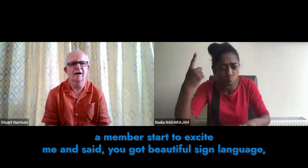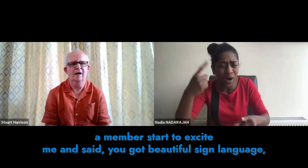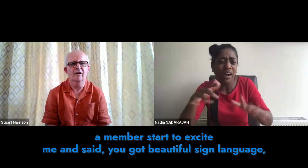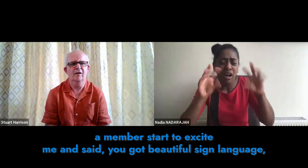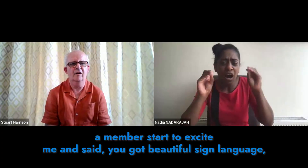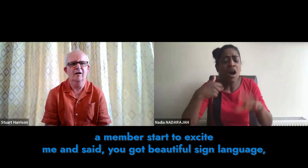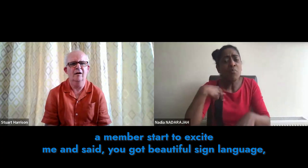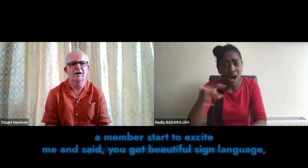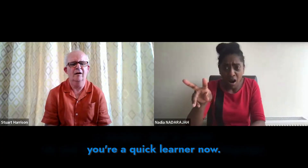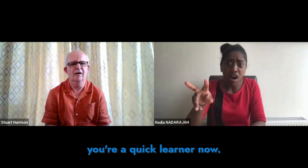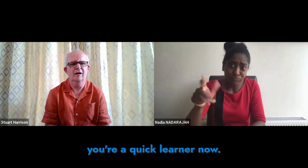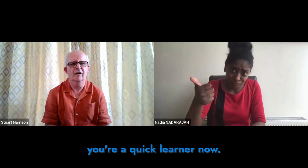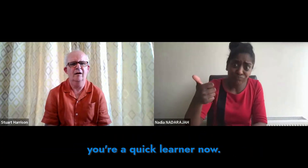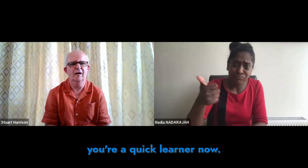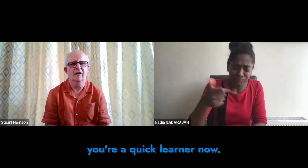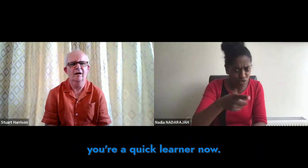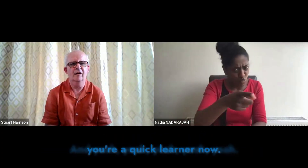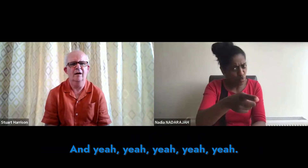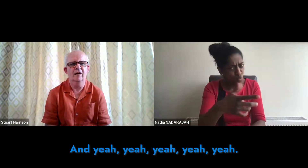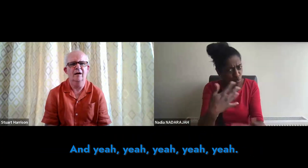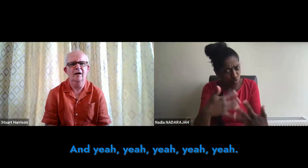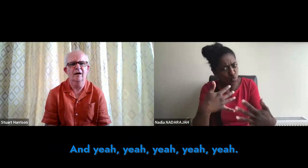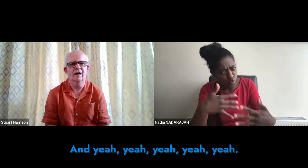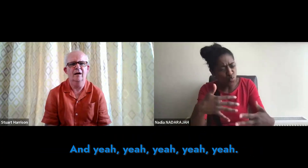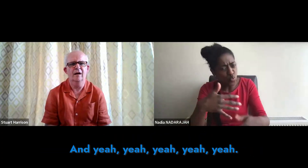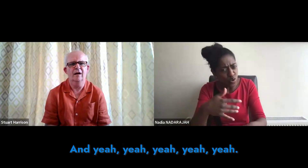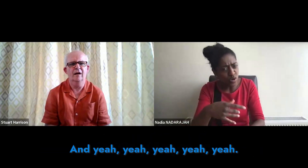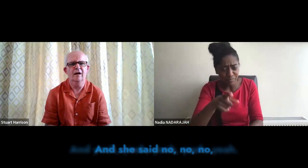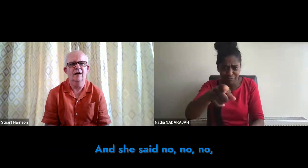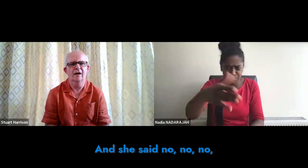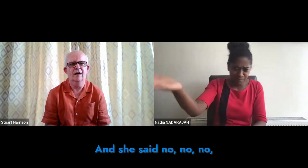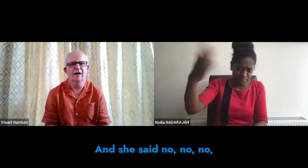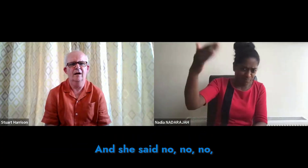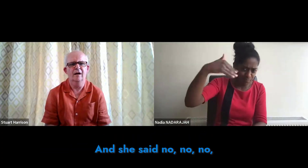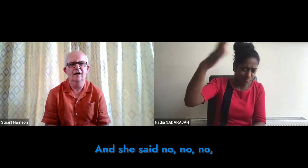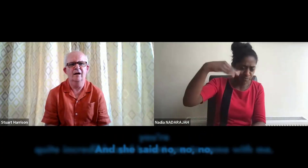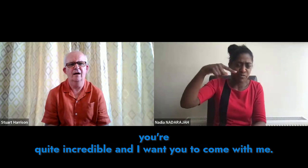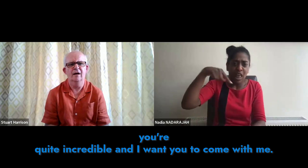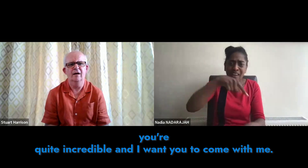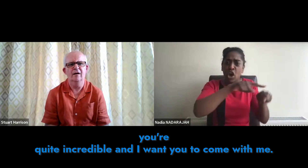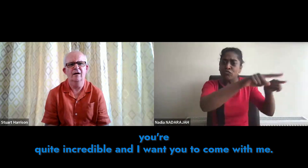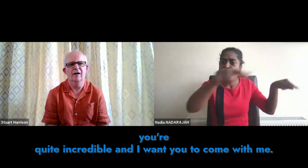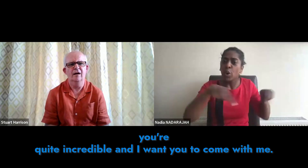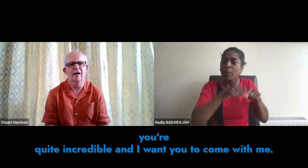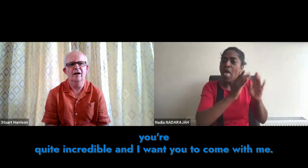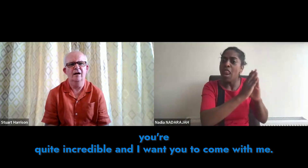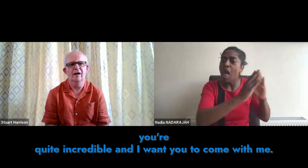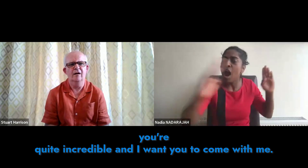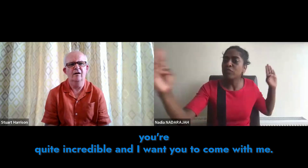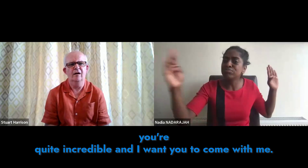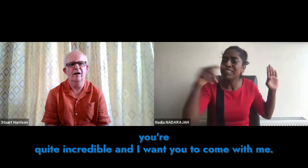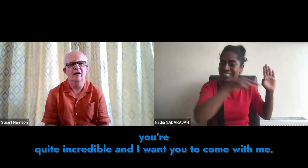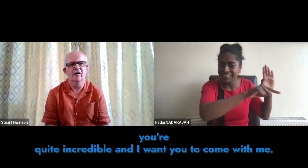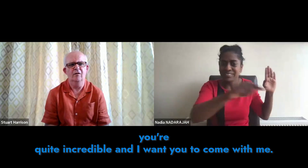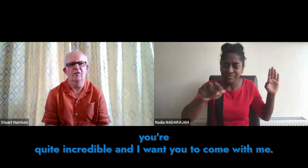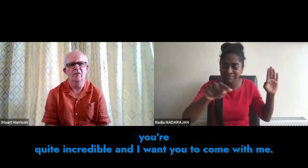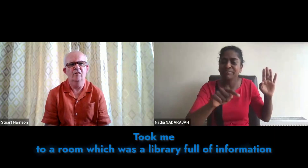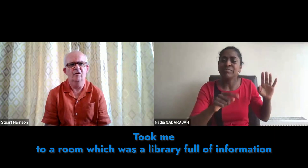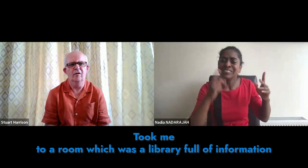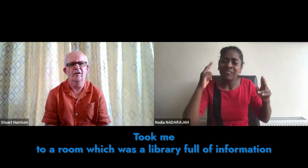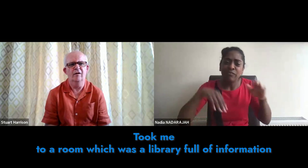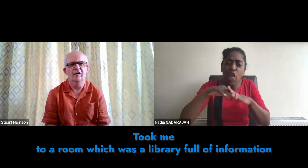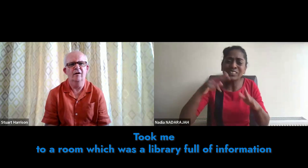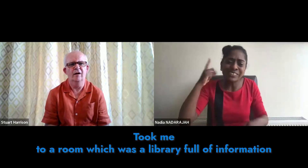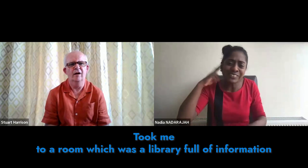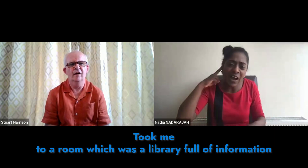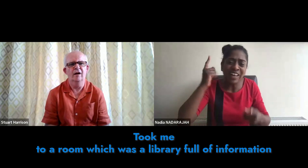got beautiful sign language, you're a quick learner." And I went, "Yeah, yeah, yeah, yeah, yeah." And he said, "No, no, no, you're quite incredible, and I want you to come with me."